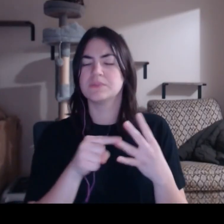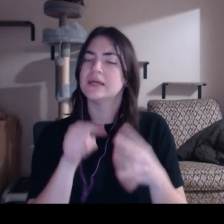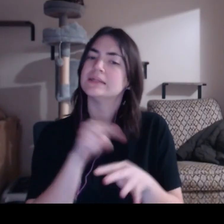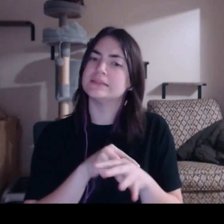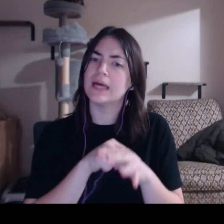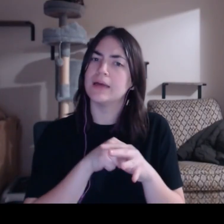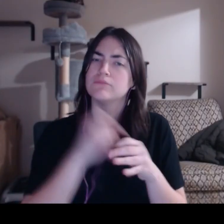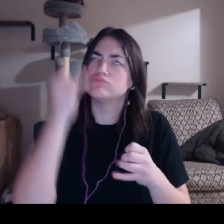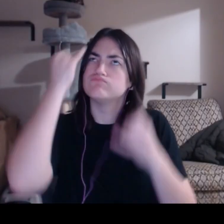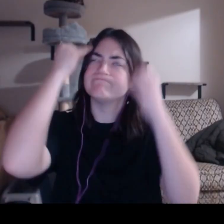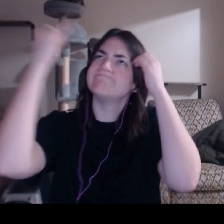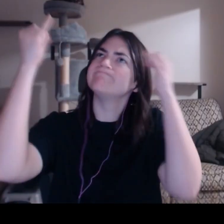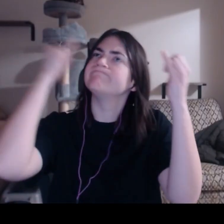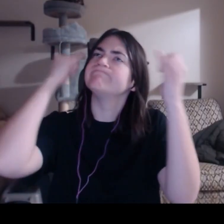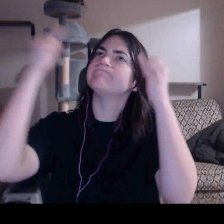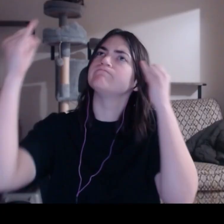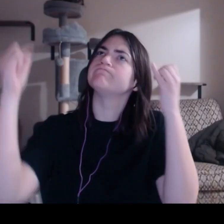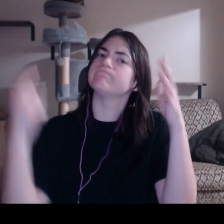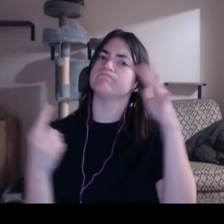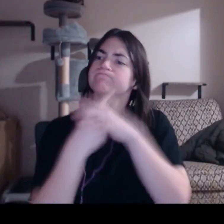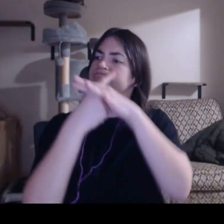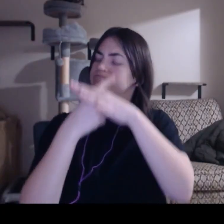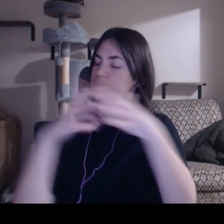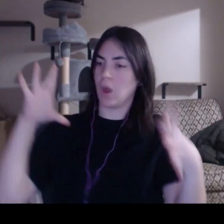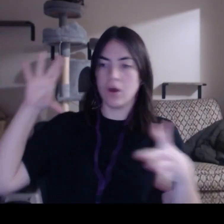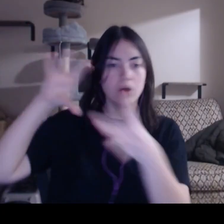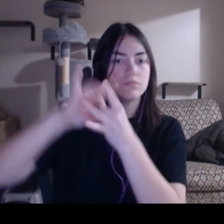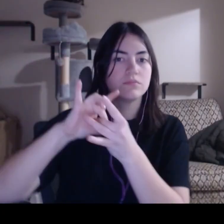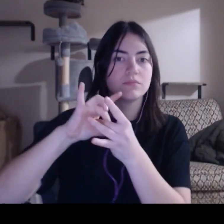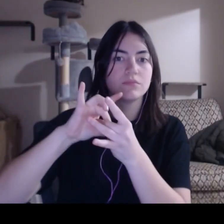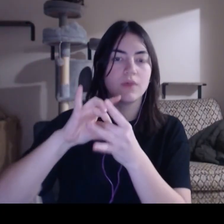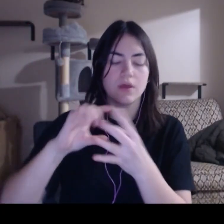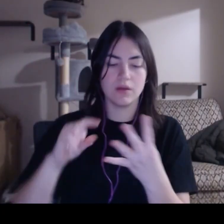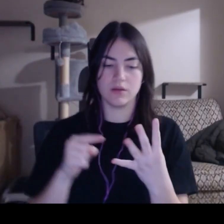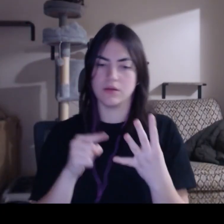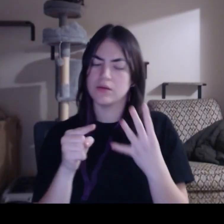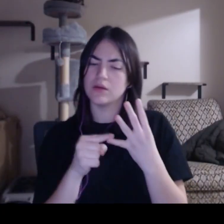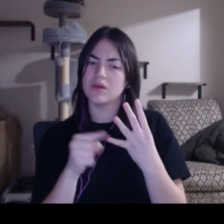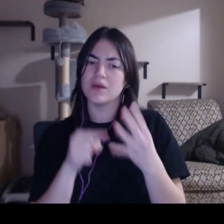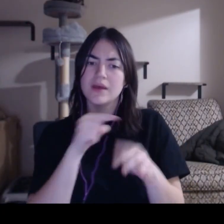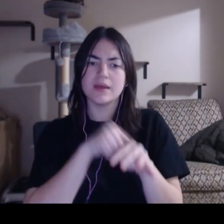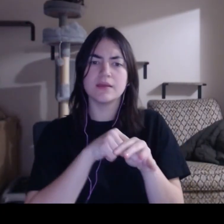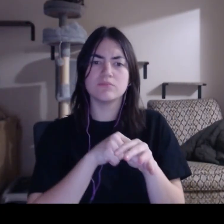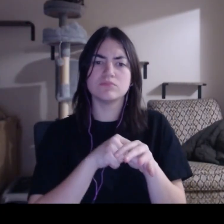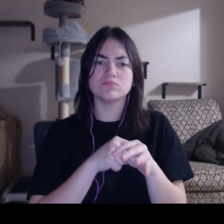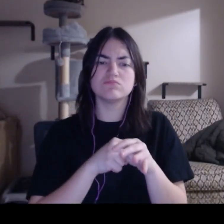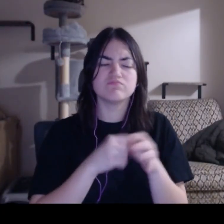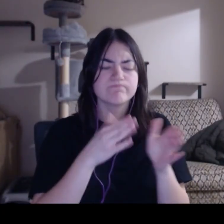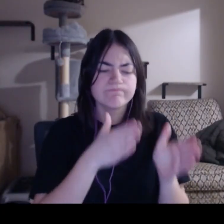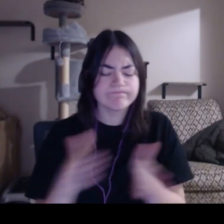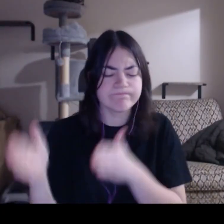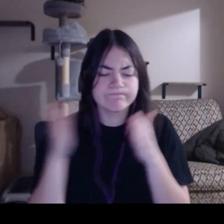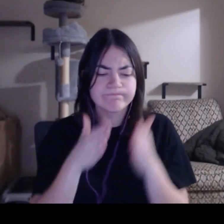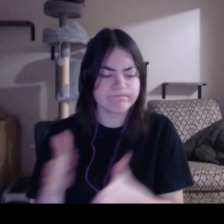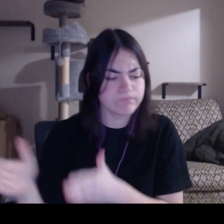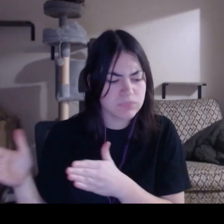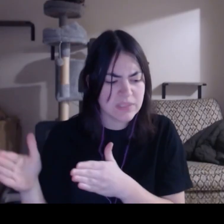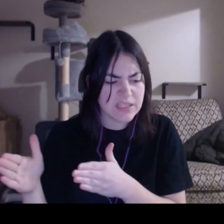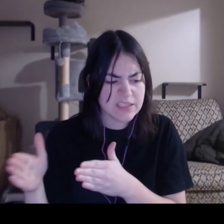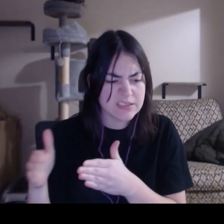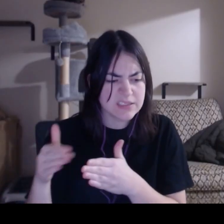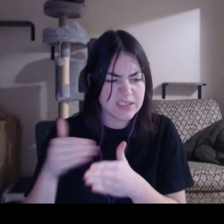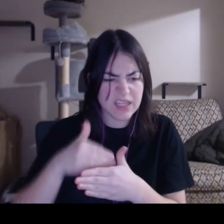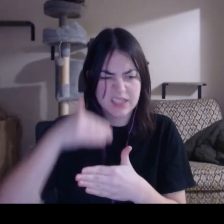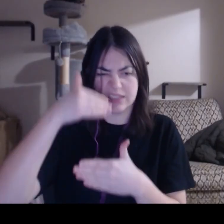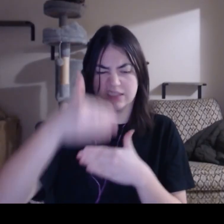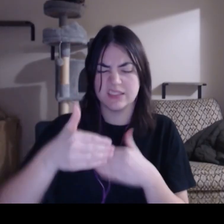think about how that works, and some time to plan and think, what does that mean for me? What am I going to do differently next time? All your training,